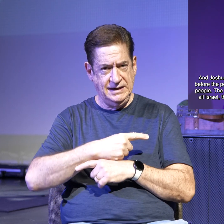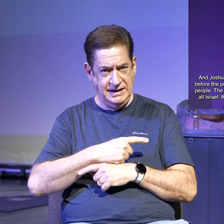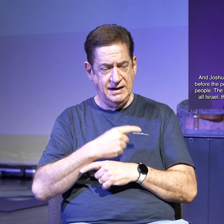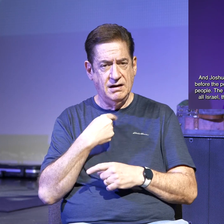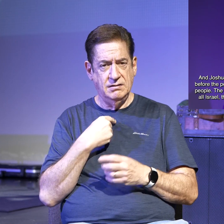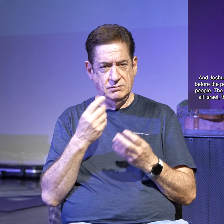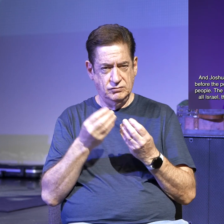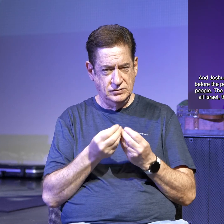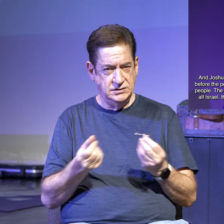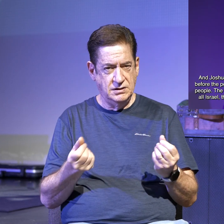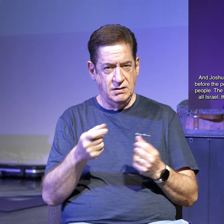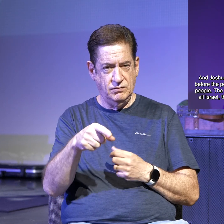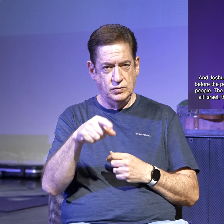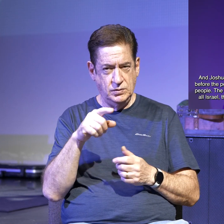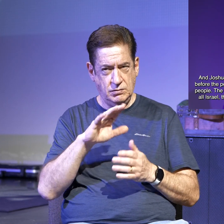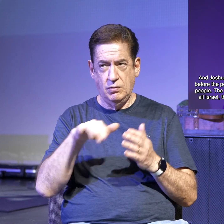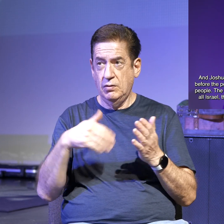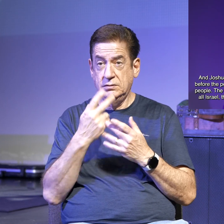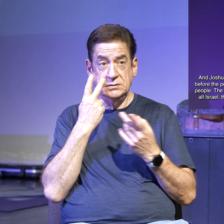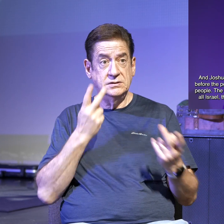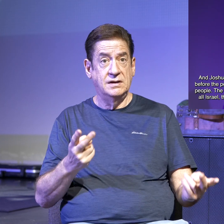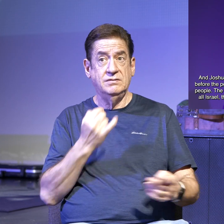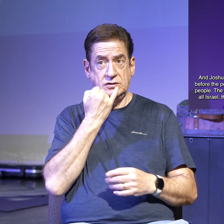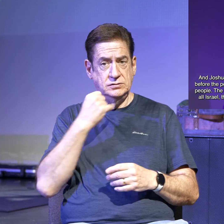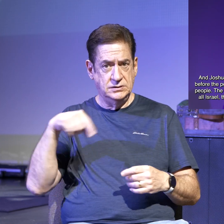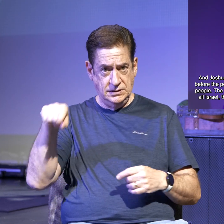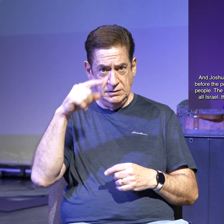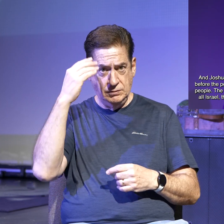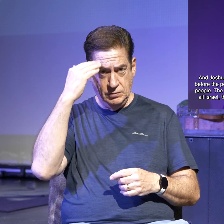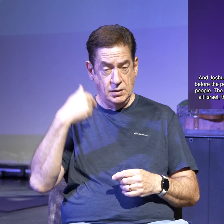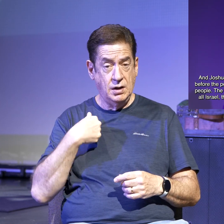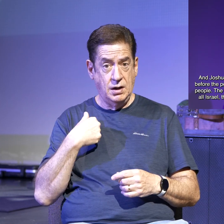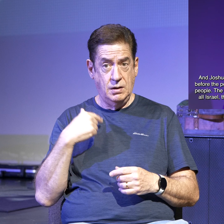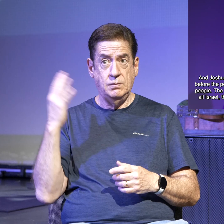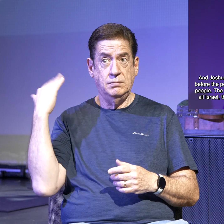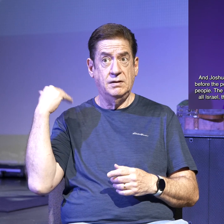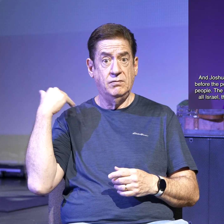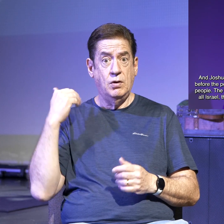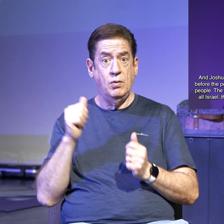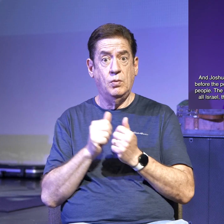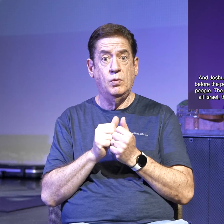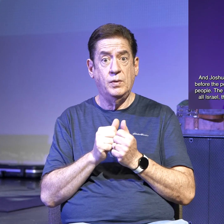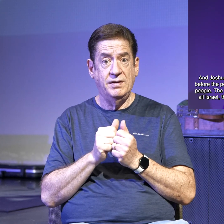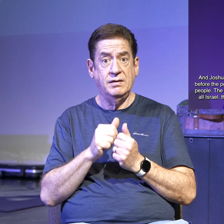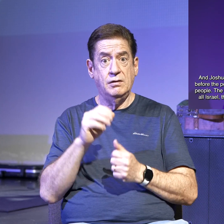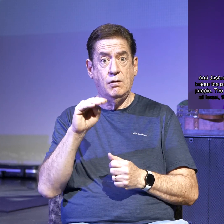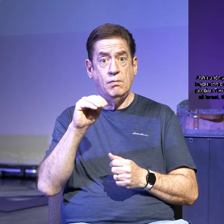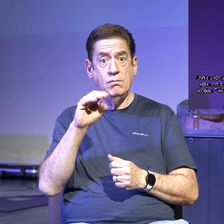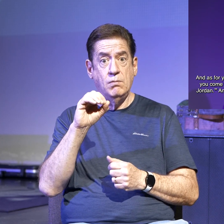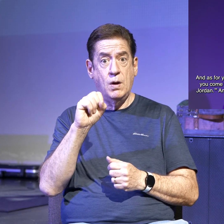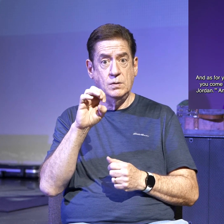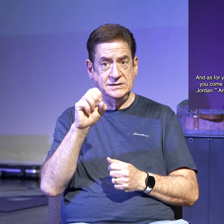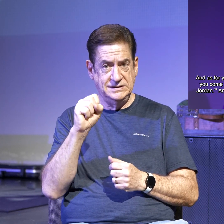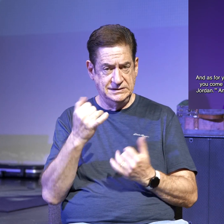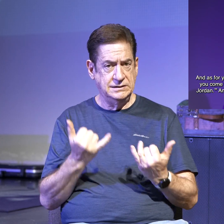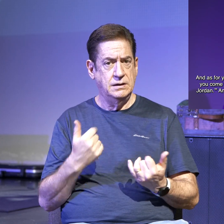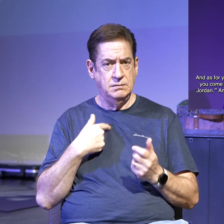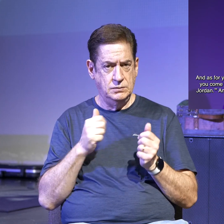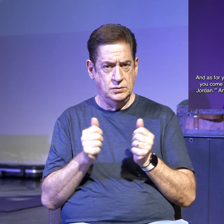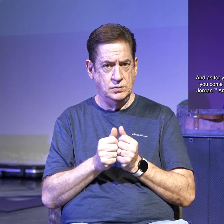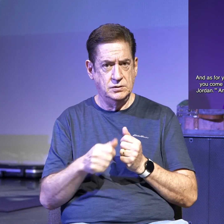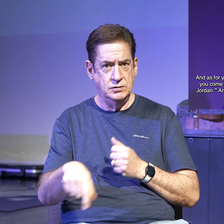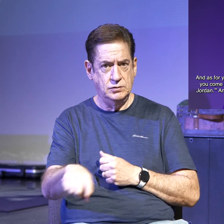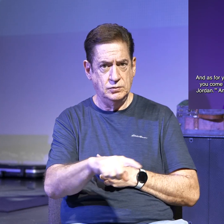in the sight of all Israel, that they may know that as I was with Moses, so I will be with you. And as for